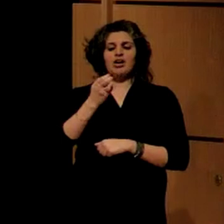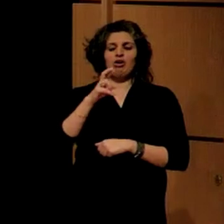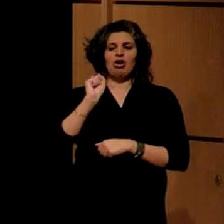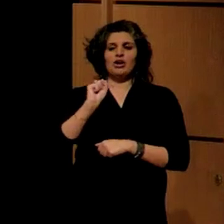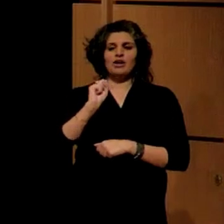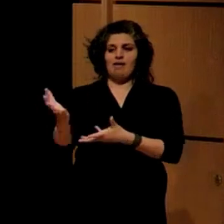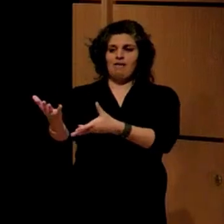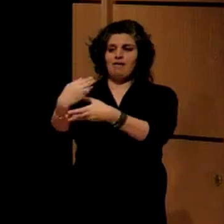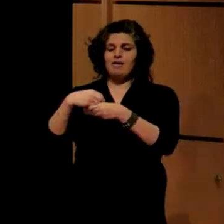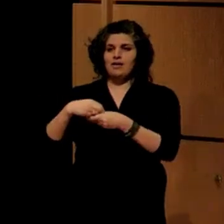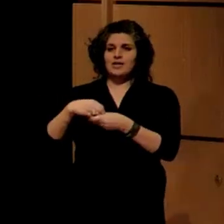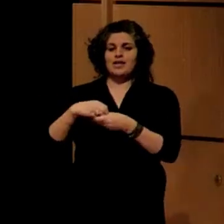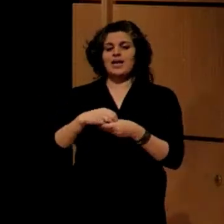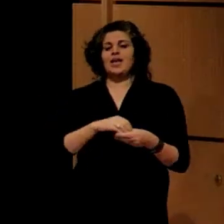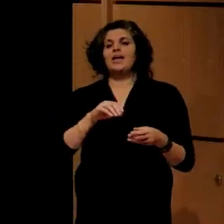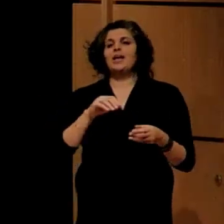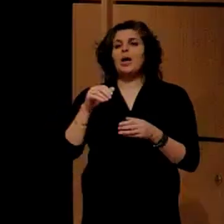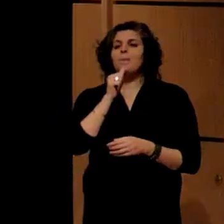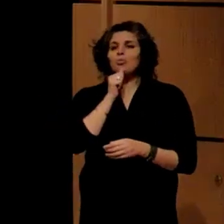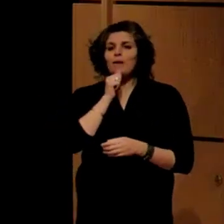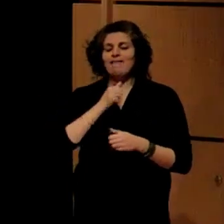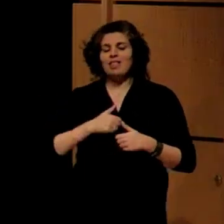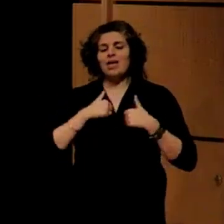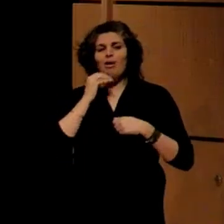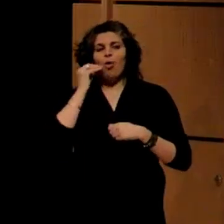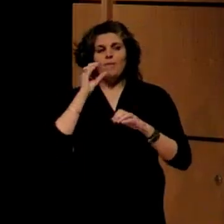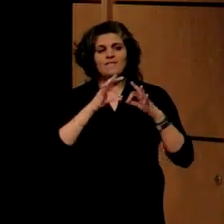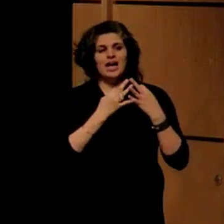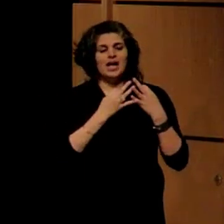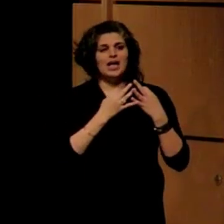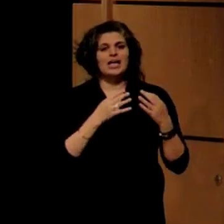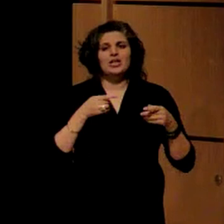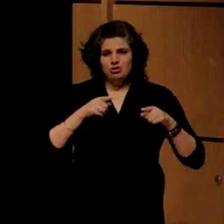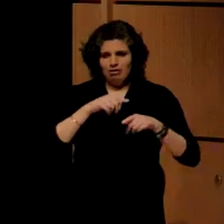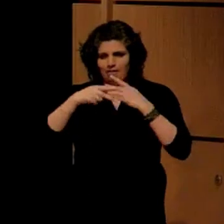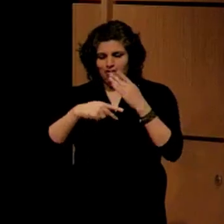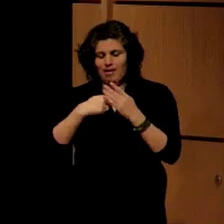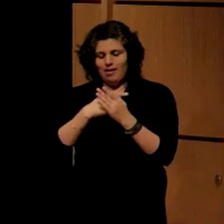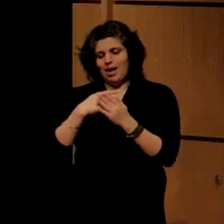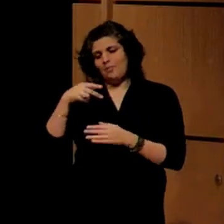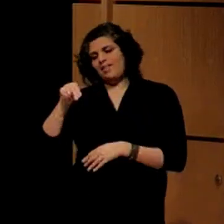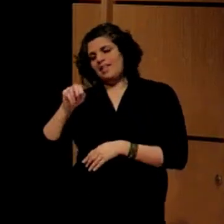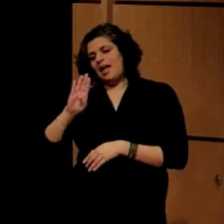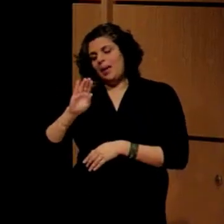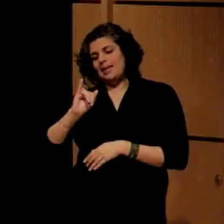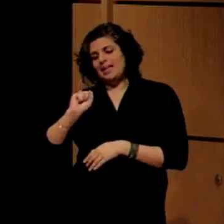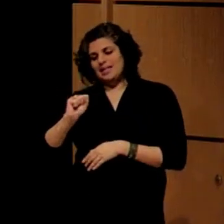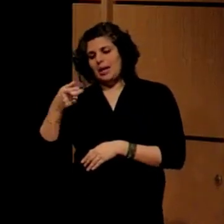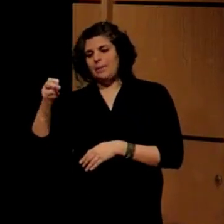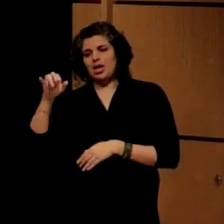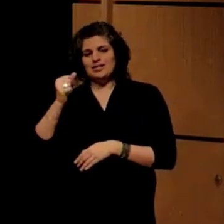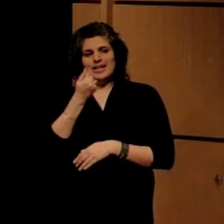and significant exhibition Private Lives, Home and Family in the Art of the Nabi, Paris, 1889 to